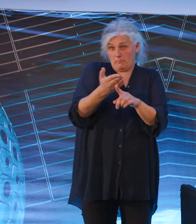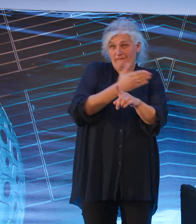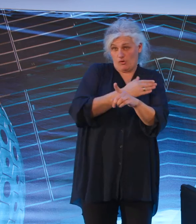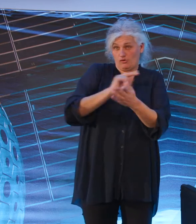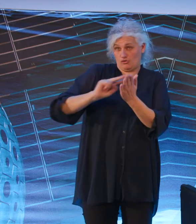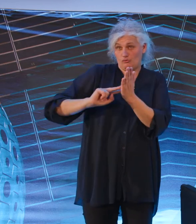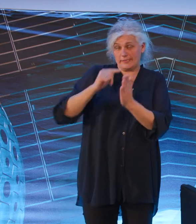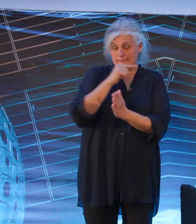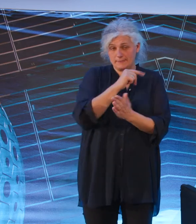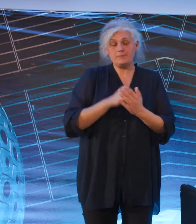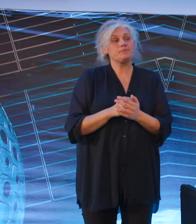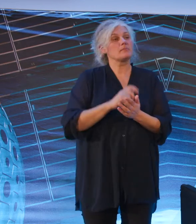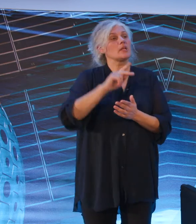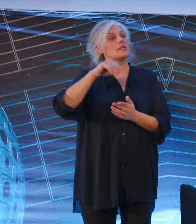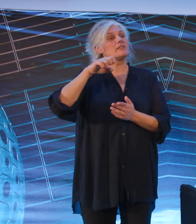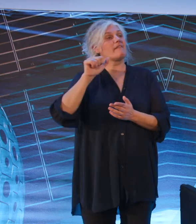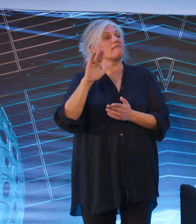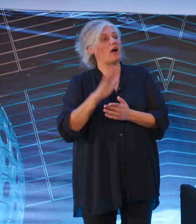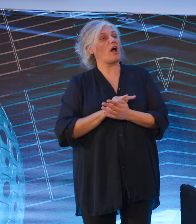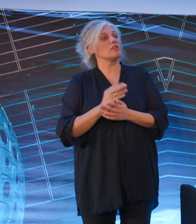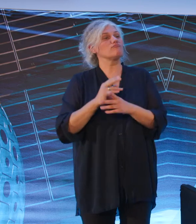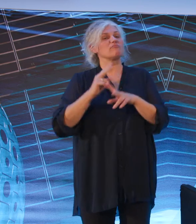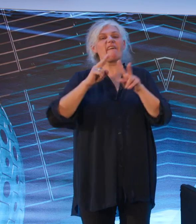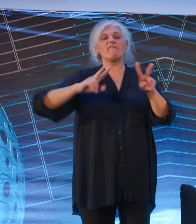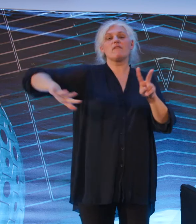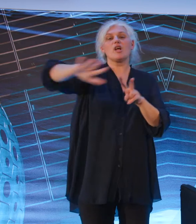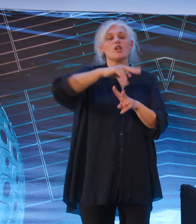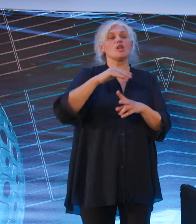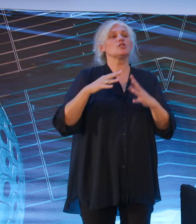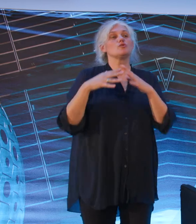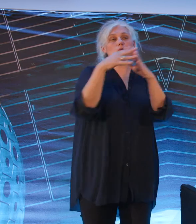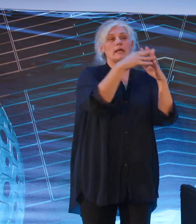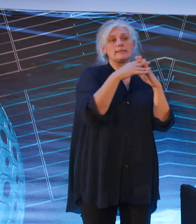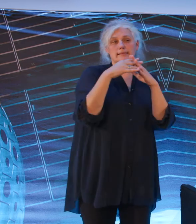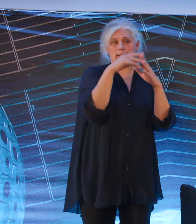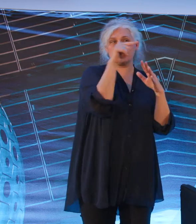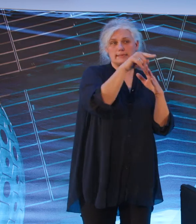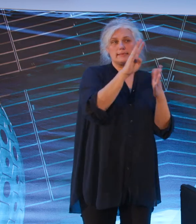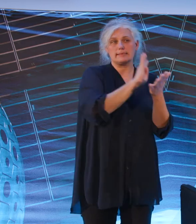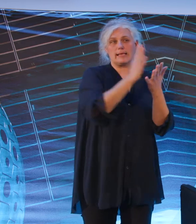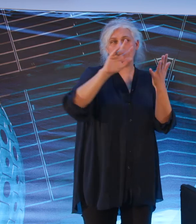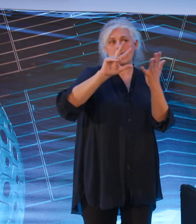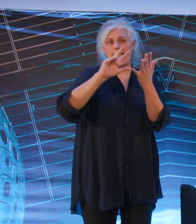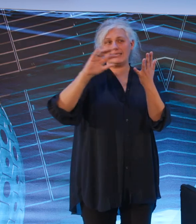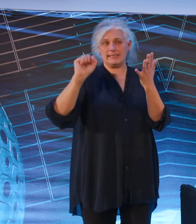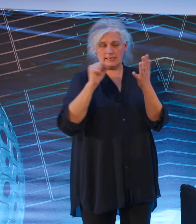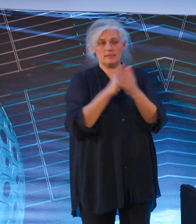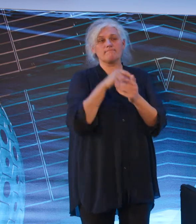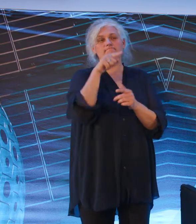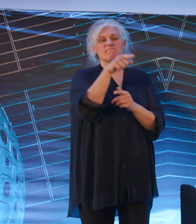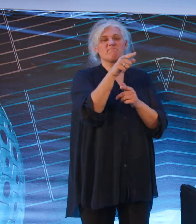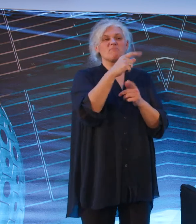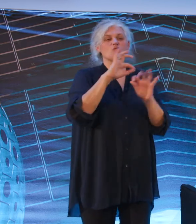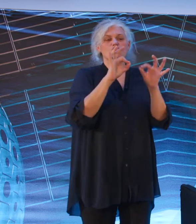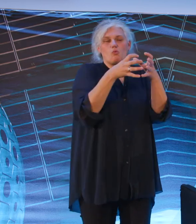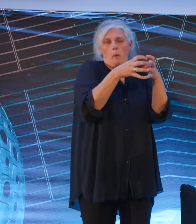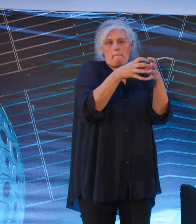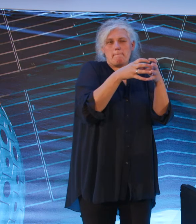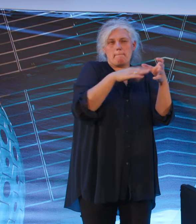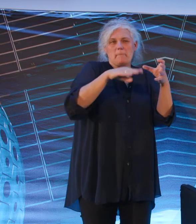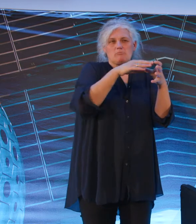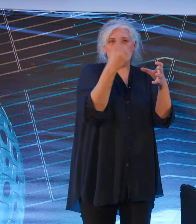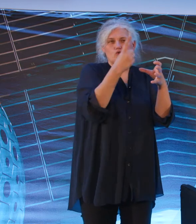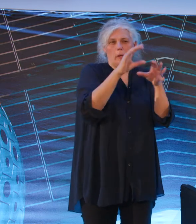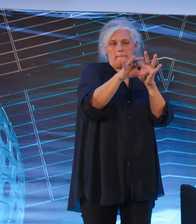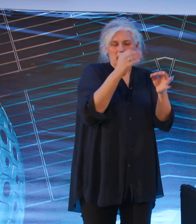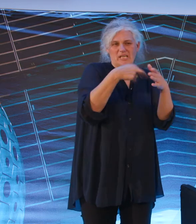read, the novel is set in the rural United States in the 1980s, Dirt Pickers is the story of a small group of people, 2